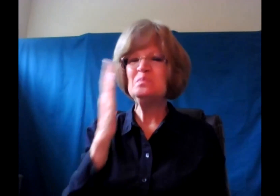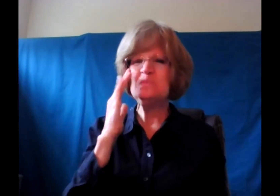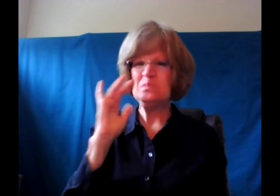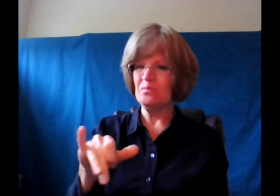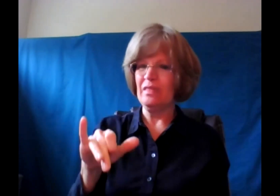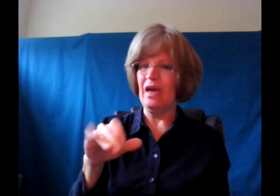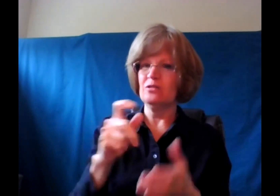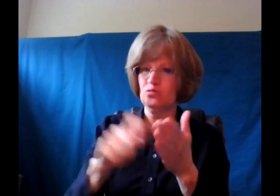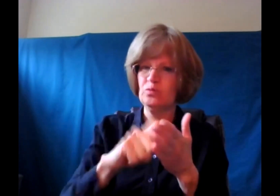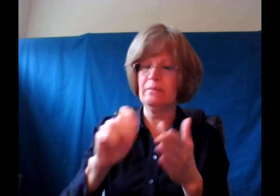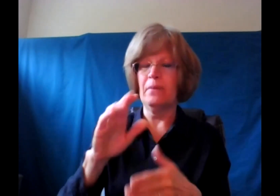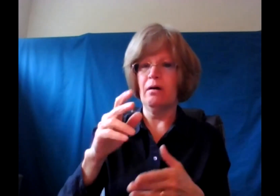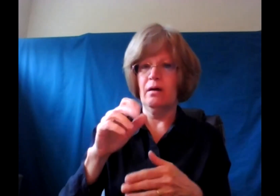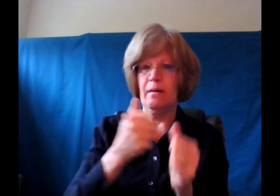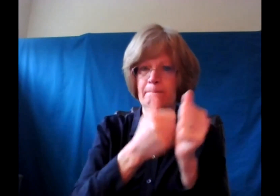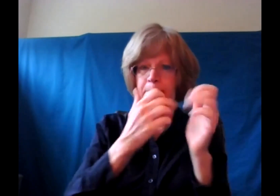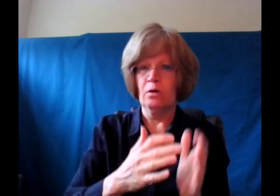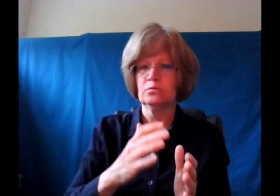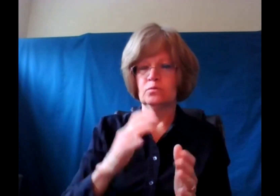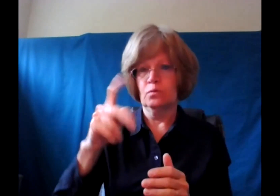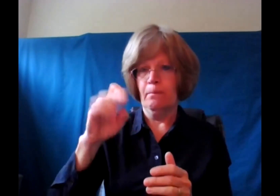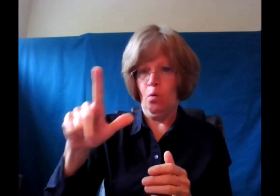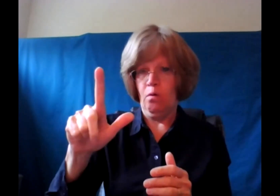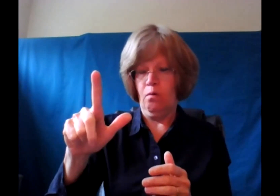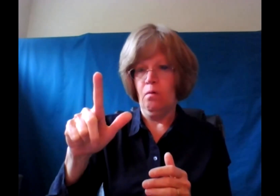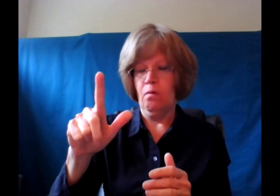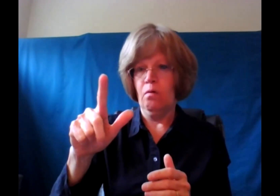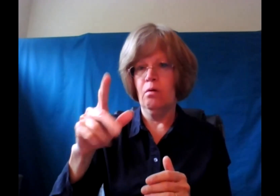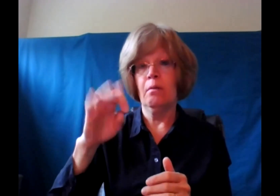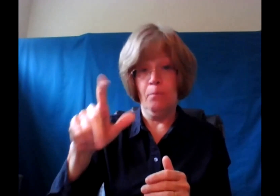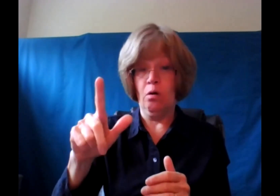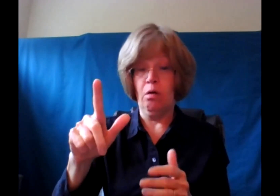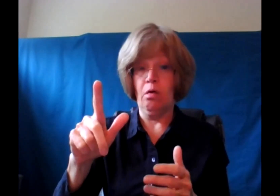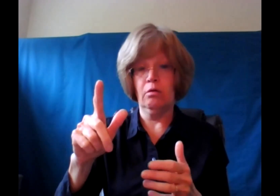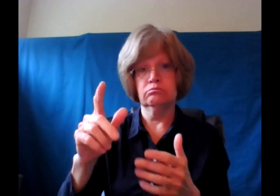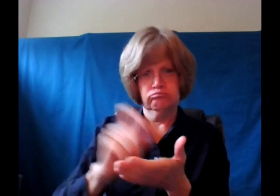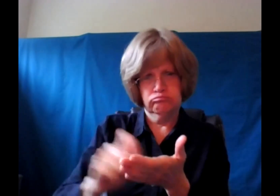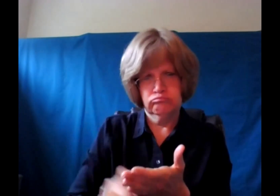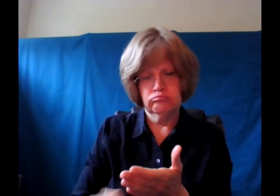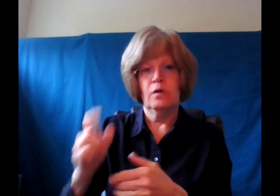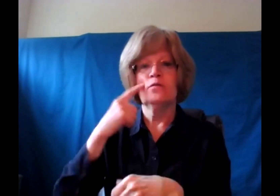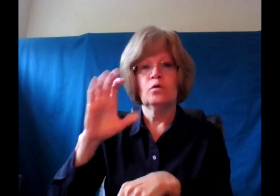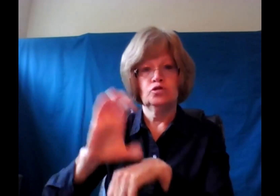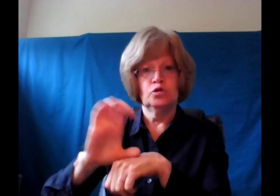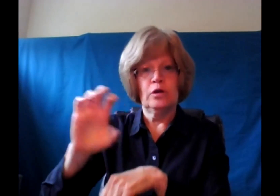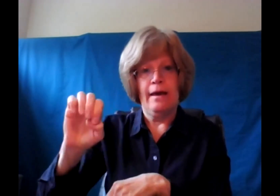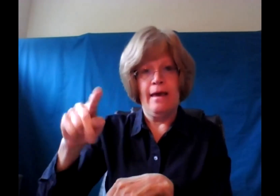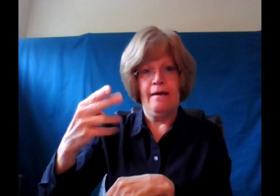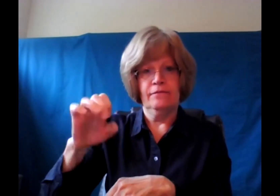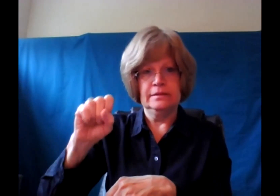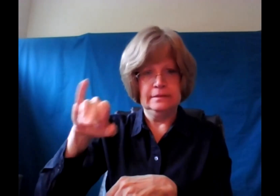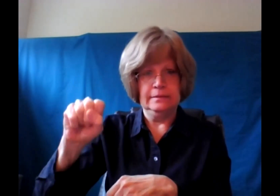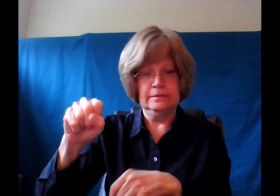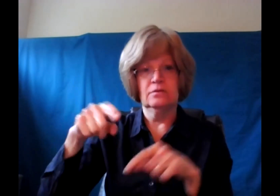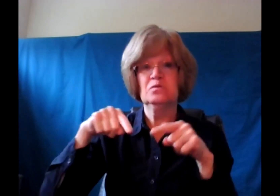Ephesians is written by the Apostle Paul. Paul shared these words with the church at Ephesus at a time